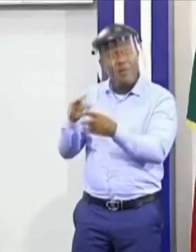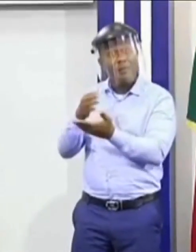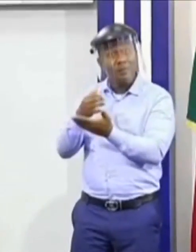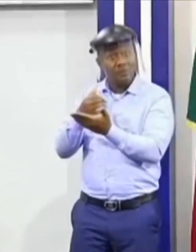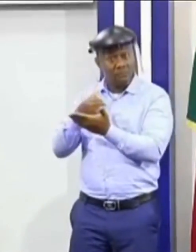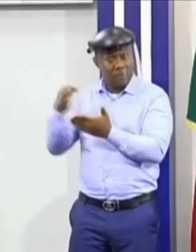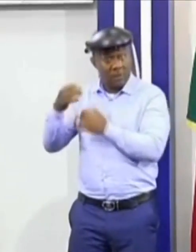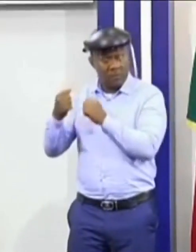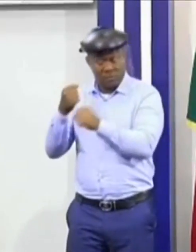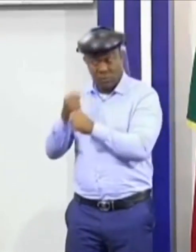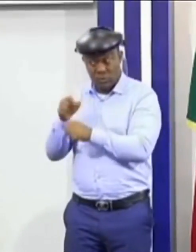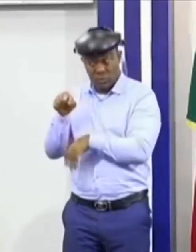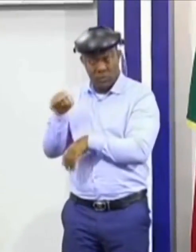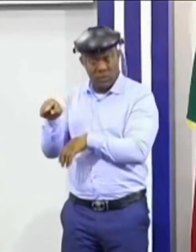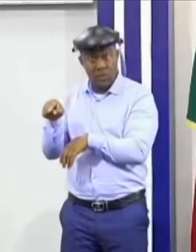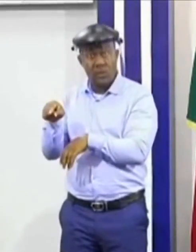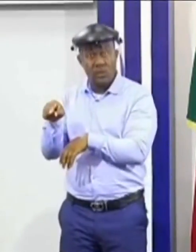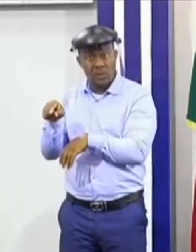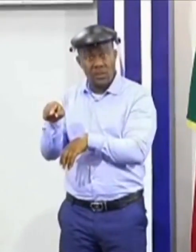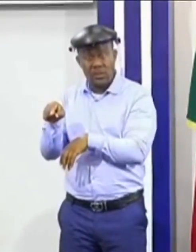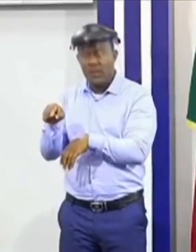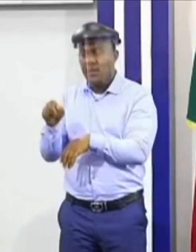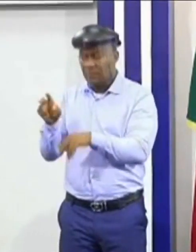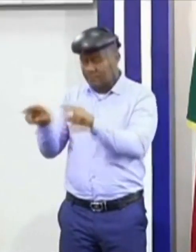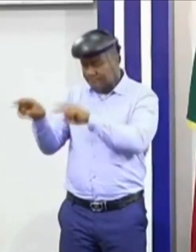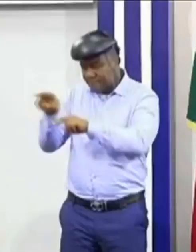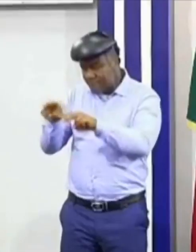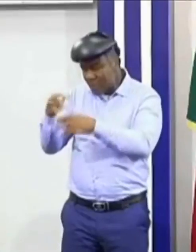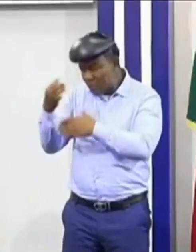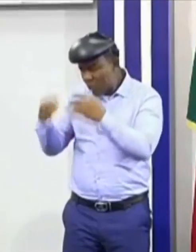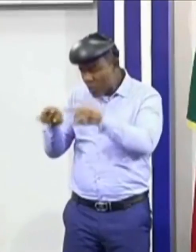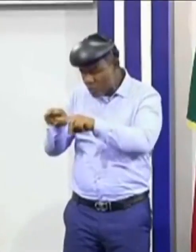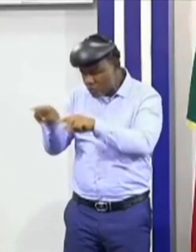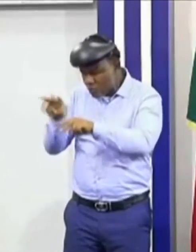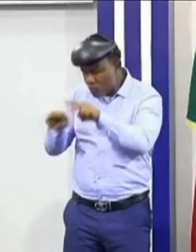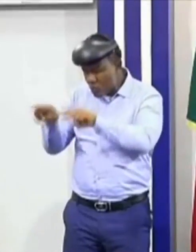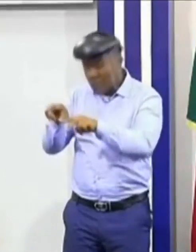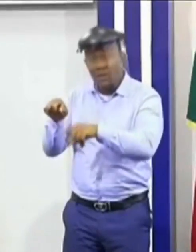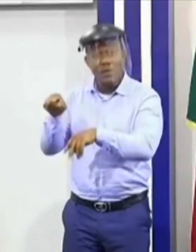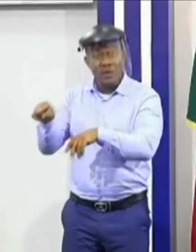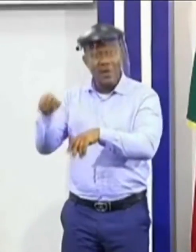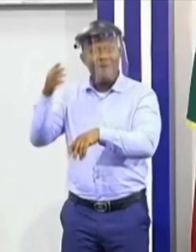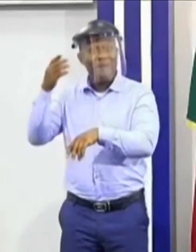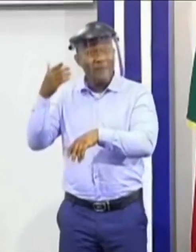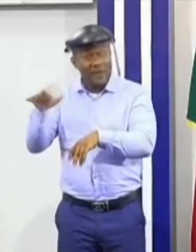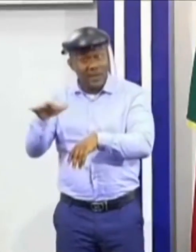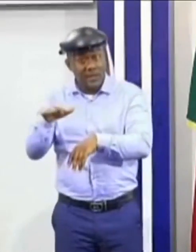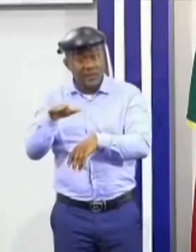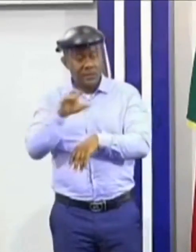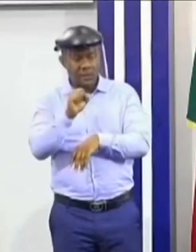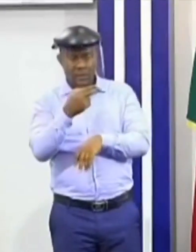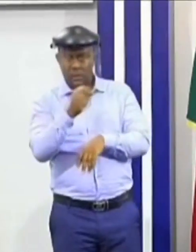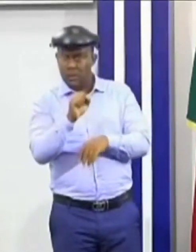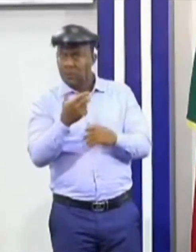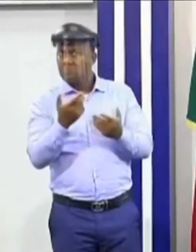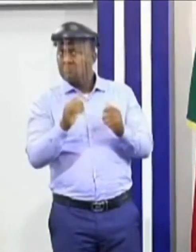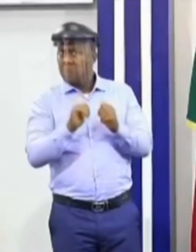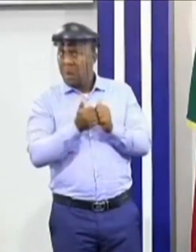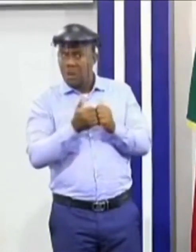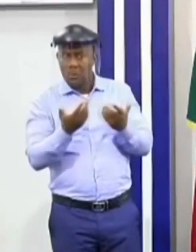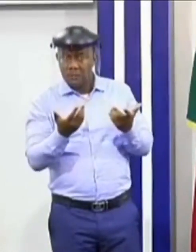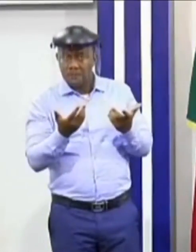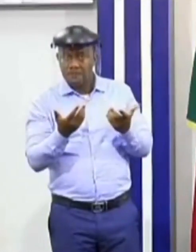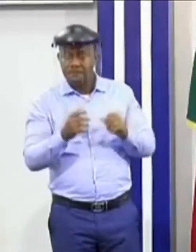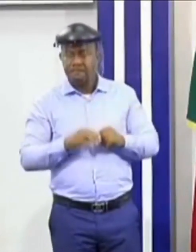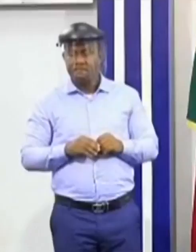tertiary students has gone. So please expect some pronouncement on the next step of the reopening of schools. But already the feedback